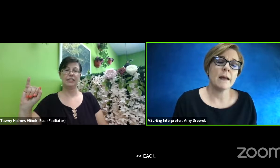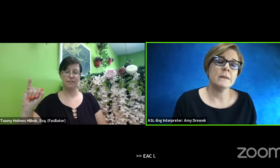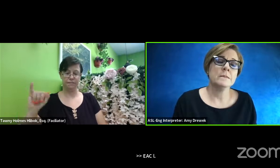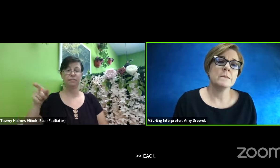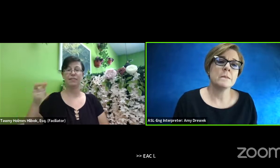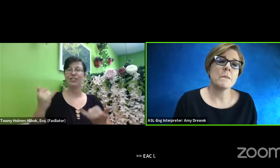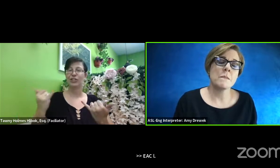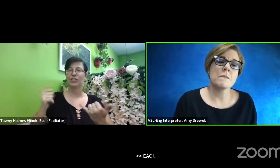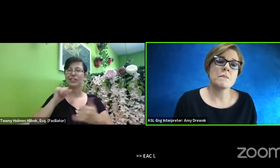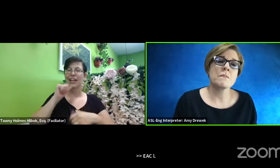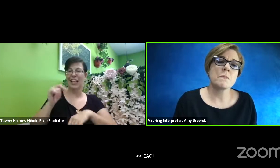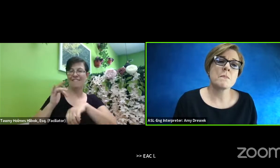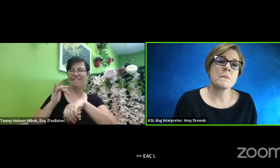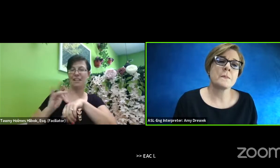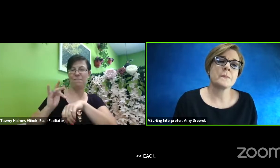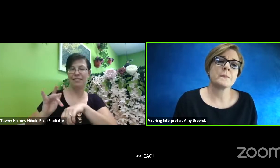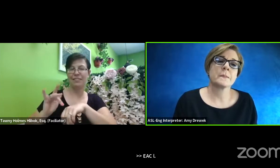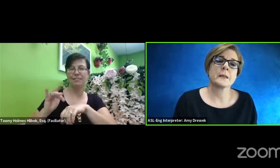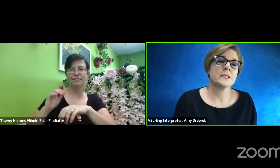ASL-EI,